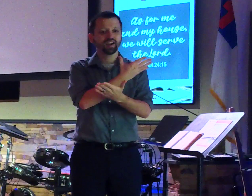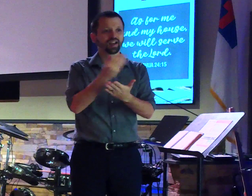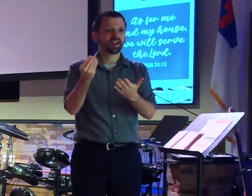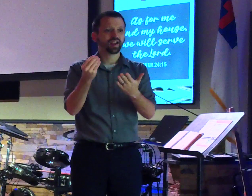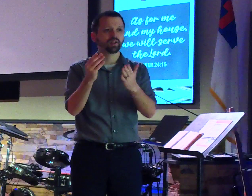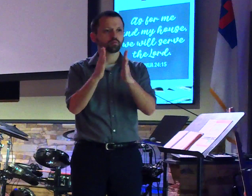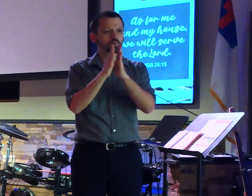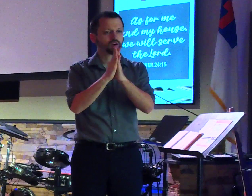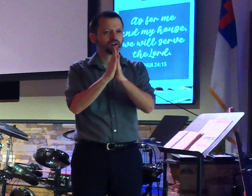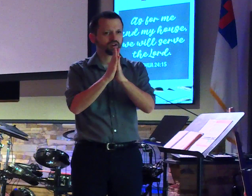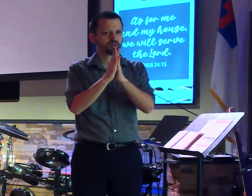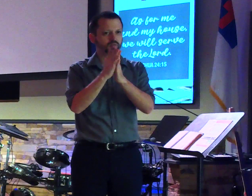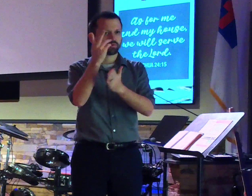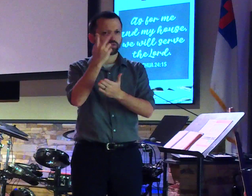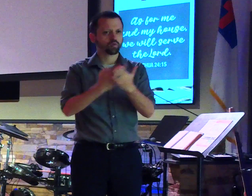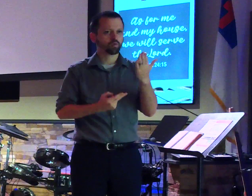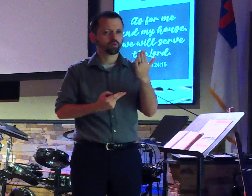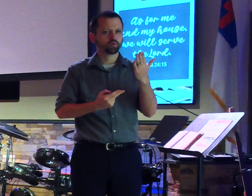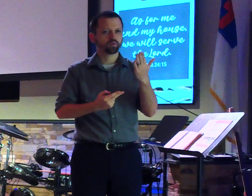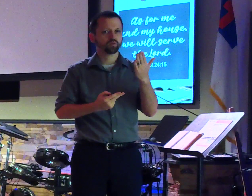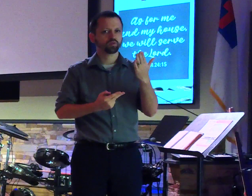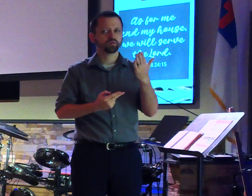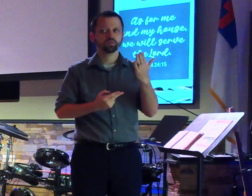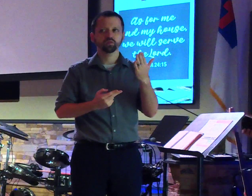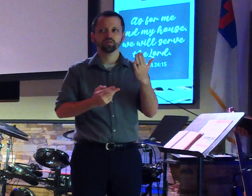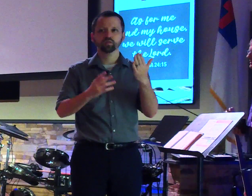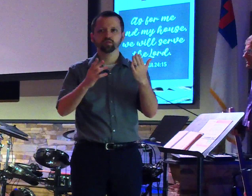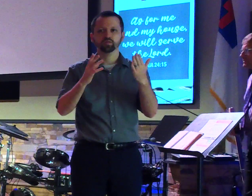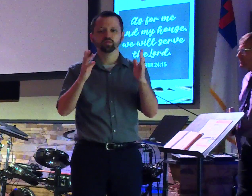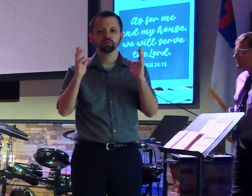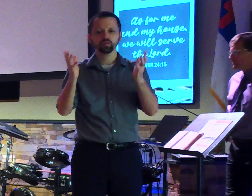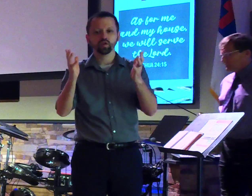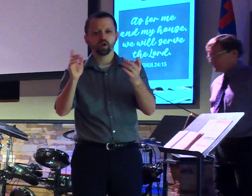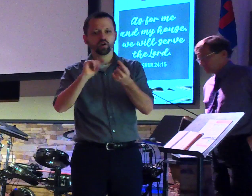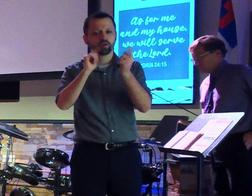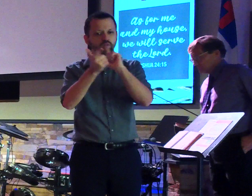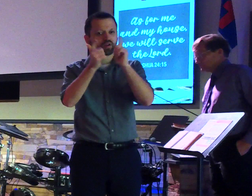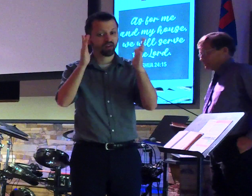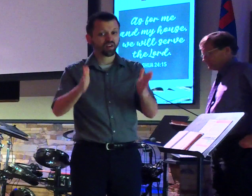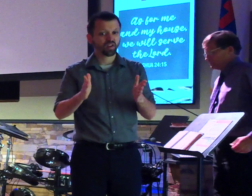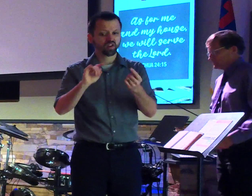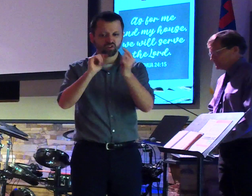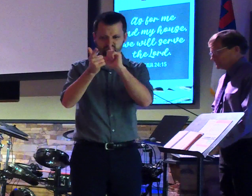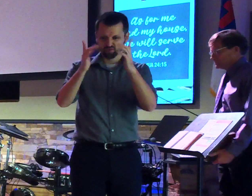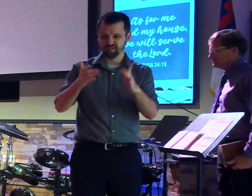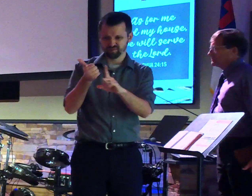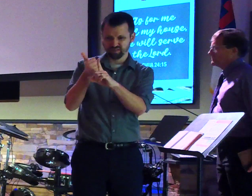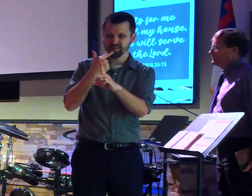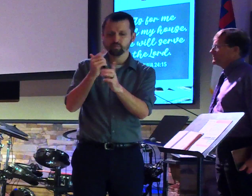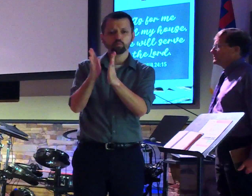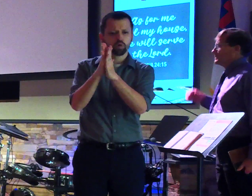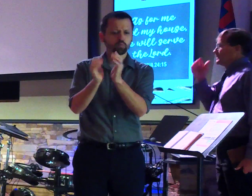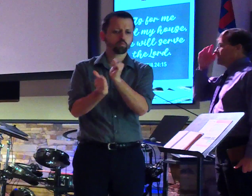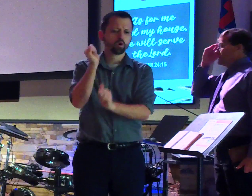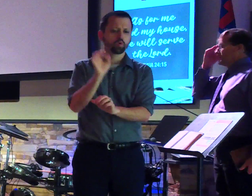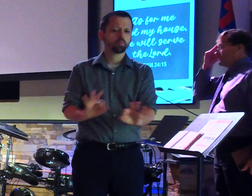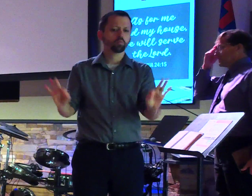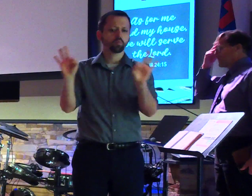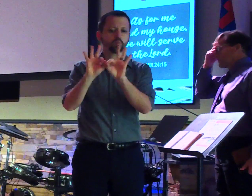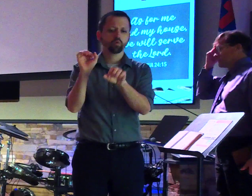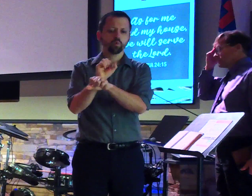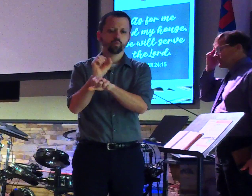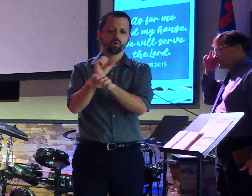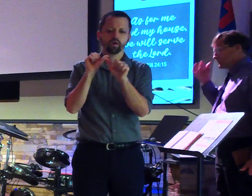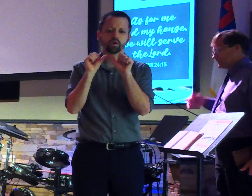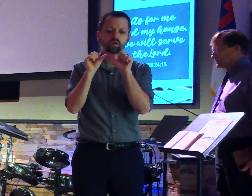prayerfully. If you talk to the translators, they'll tell you prayer is the most important factor. The work will continue on as long as there